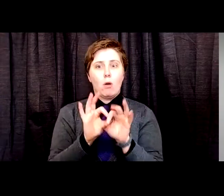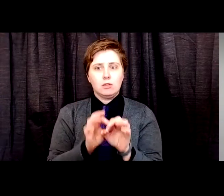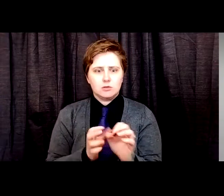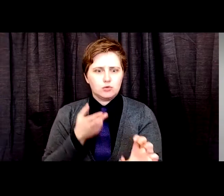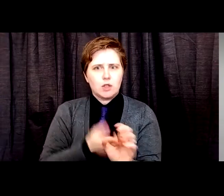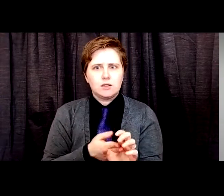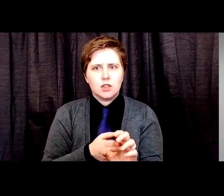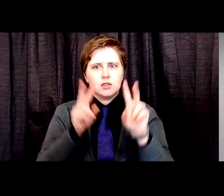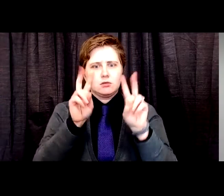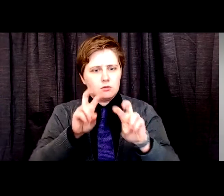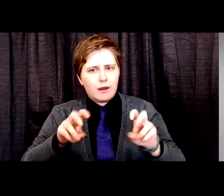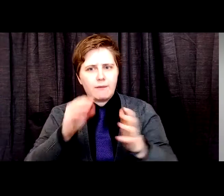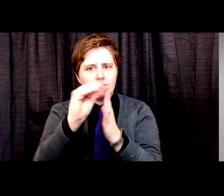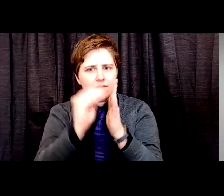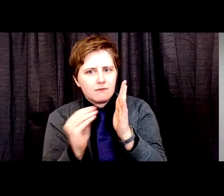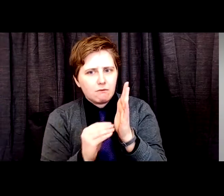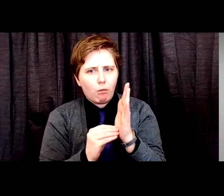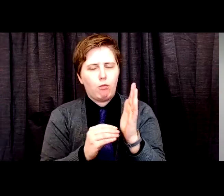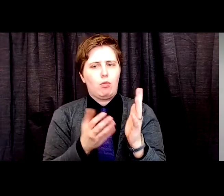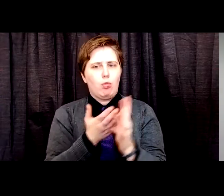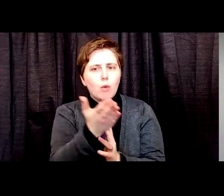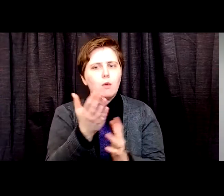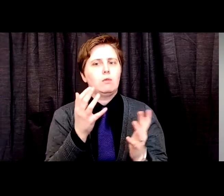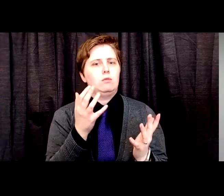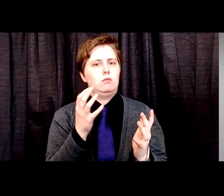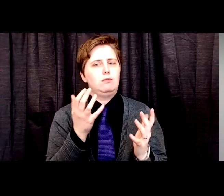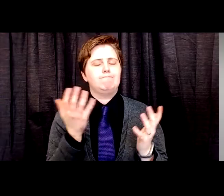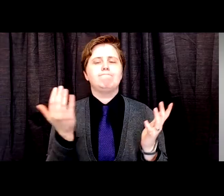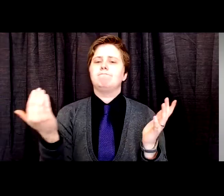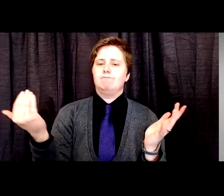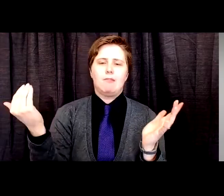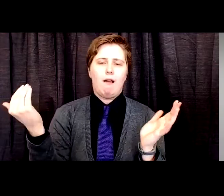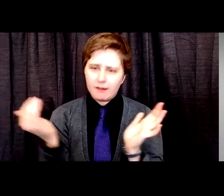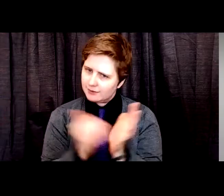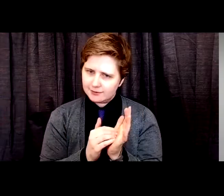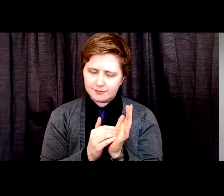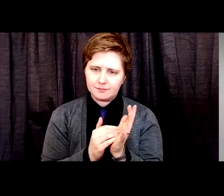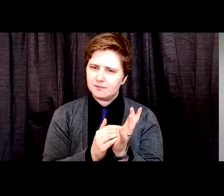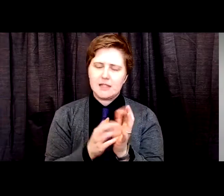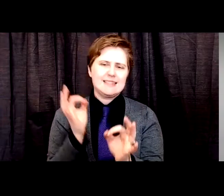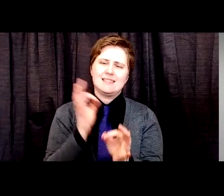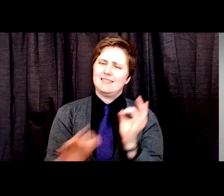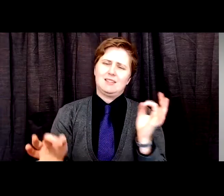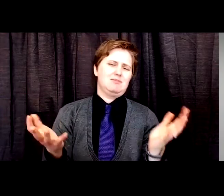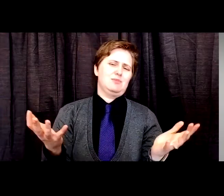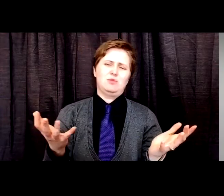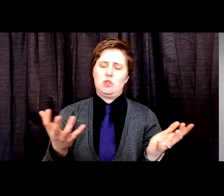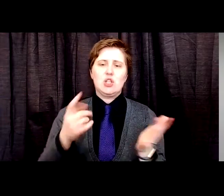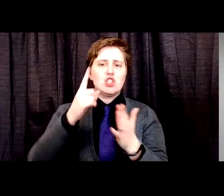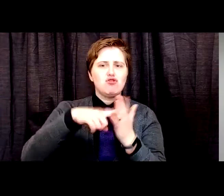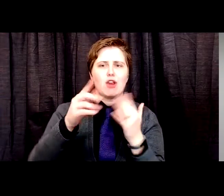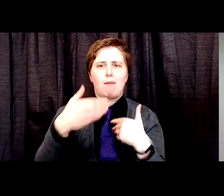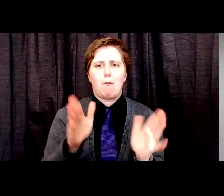that survey, walk through it. Again, it's simplistic. It's a